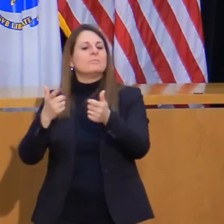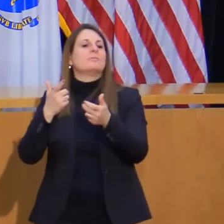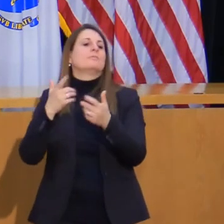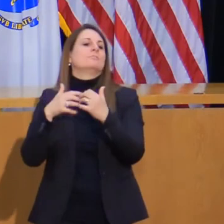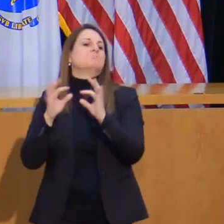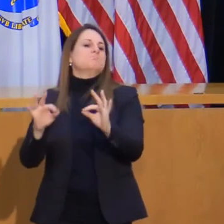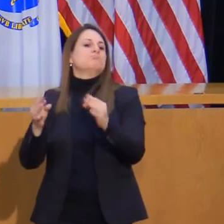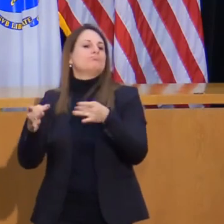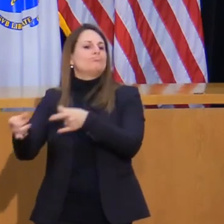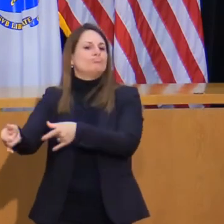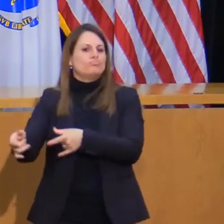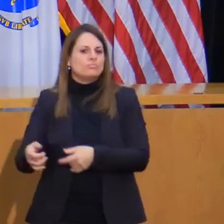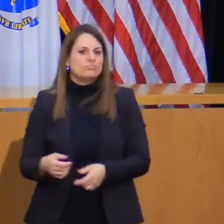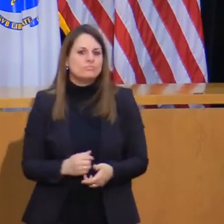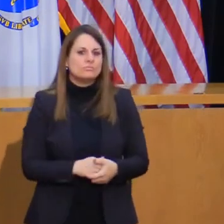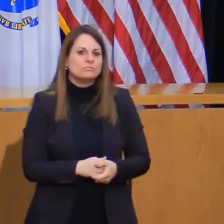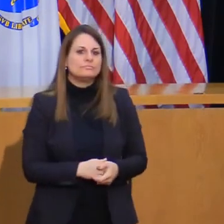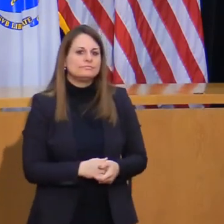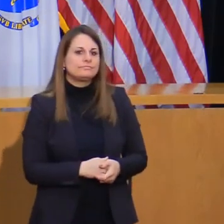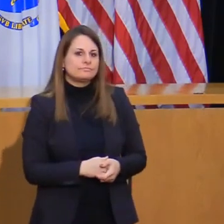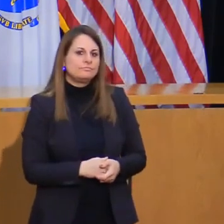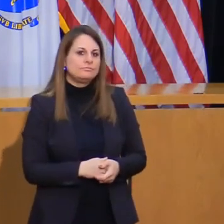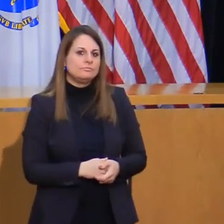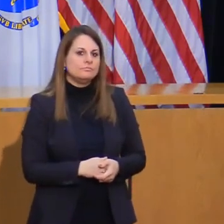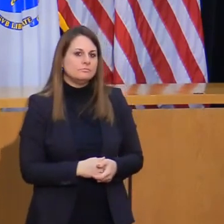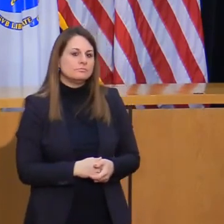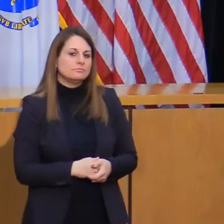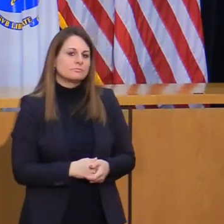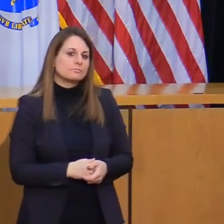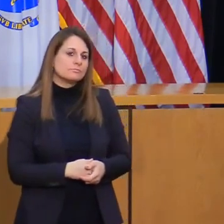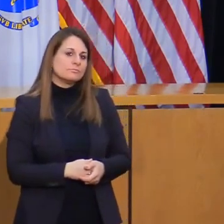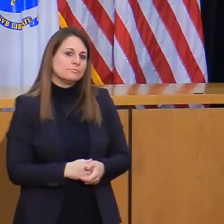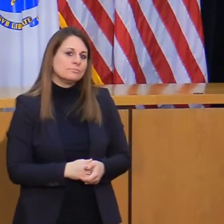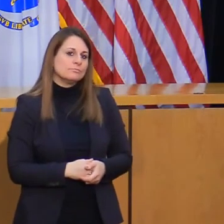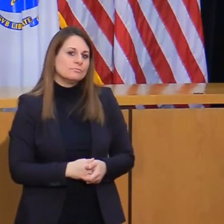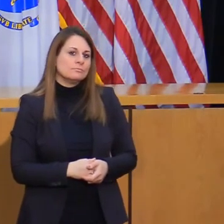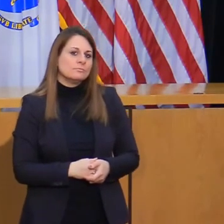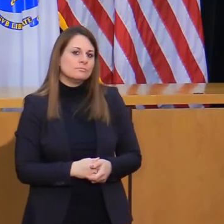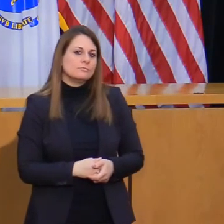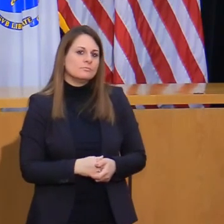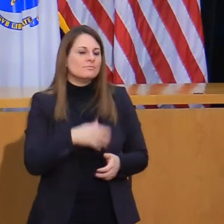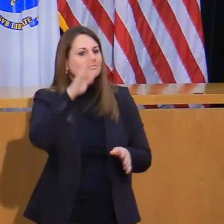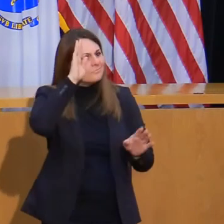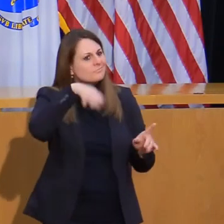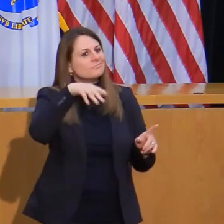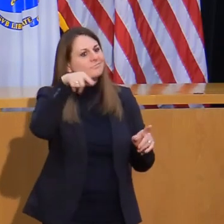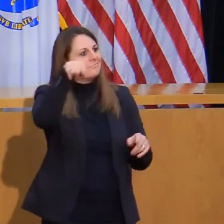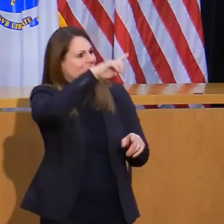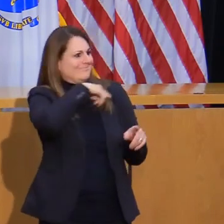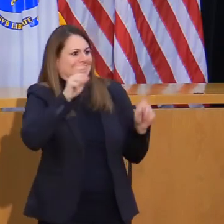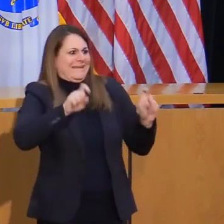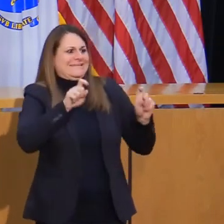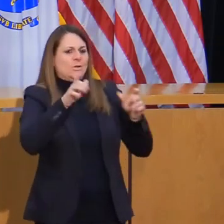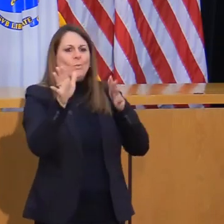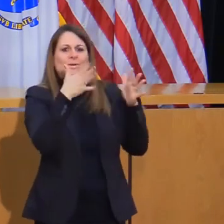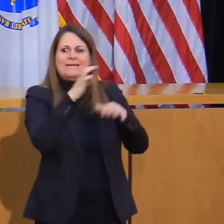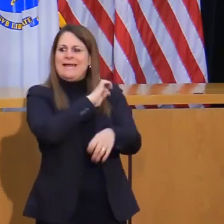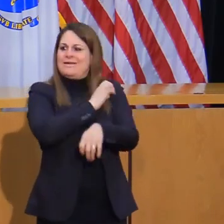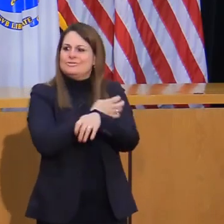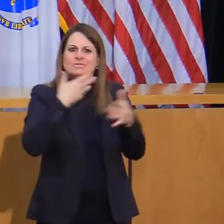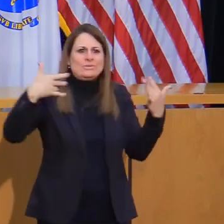that there is going to be a very significant wind presence off the east coast of the U.S., and I